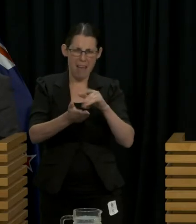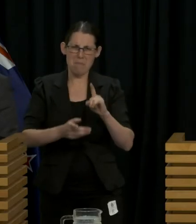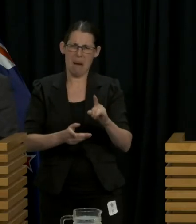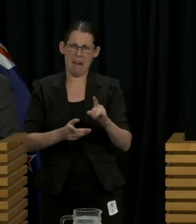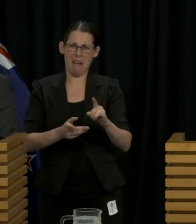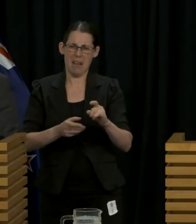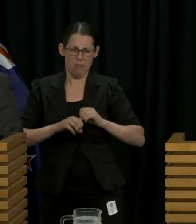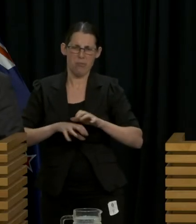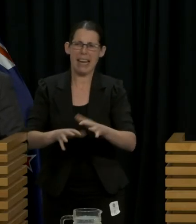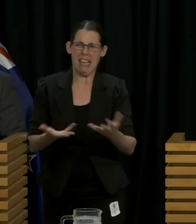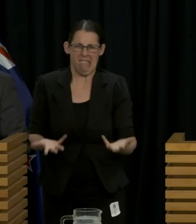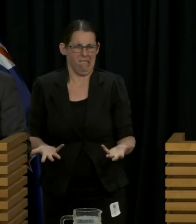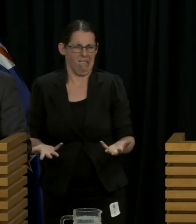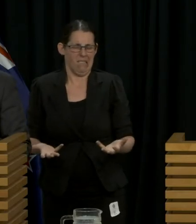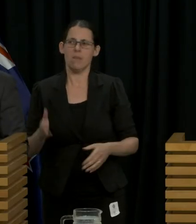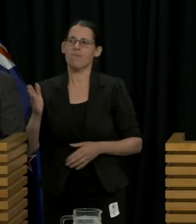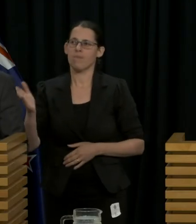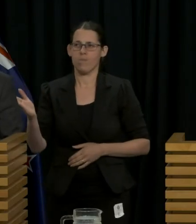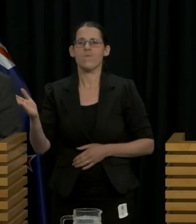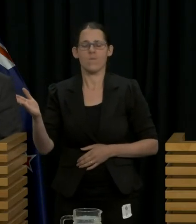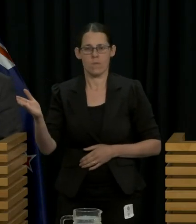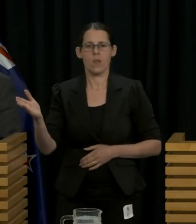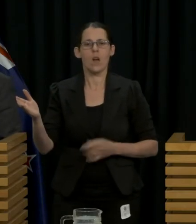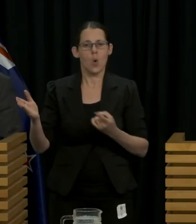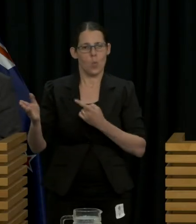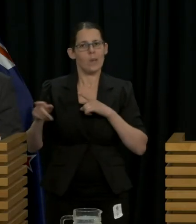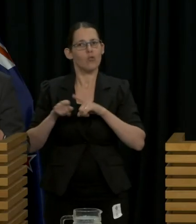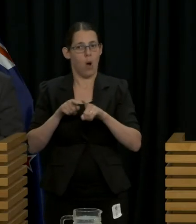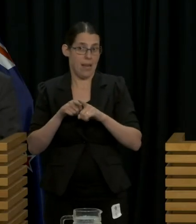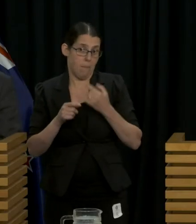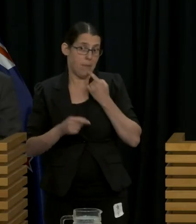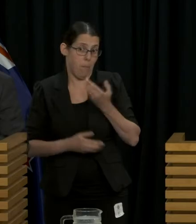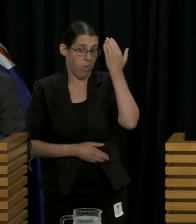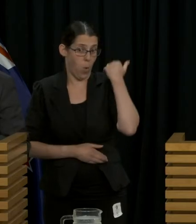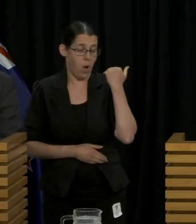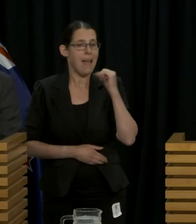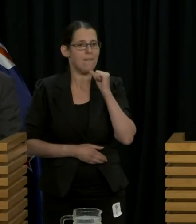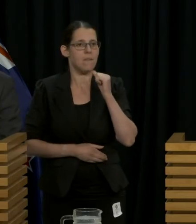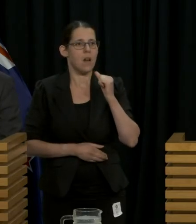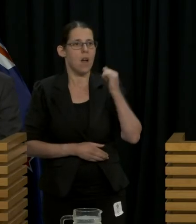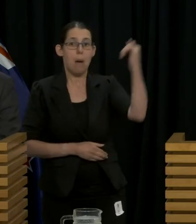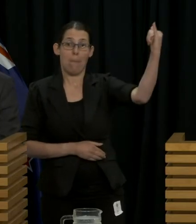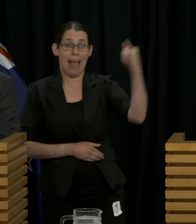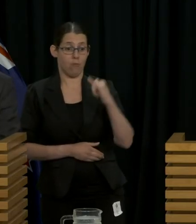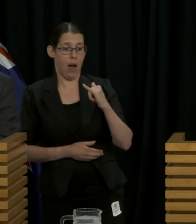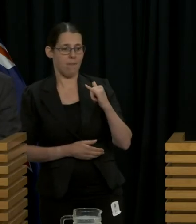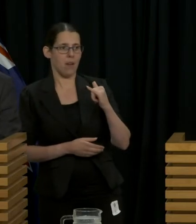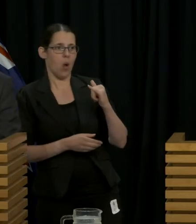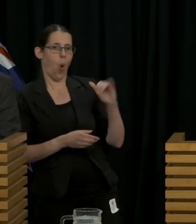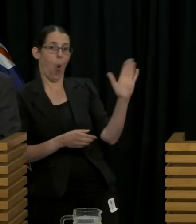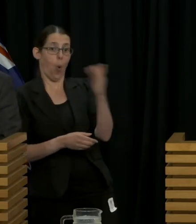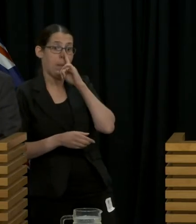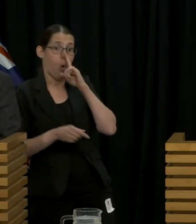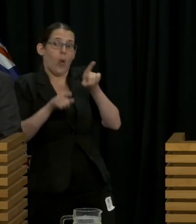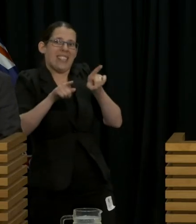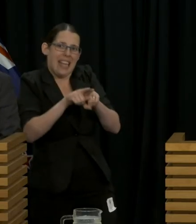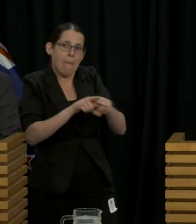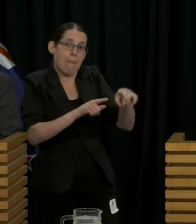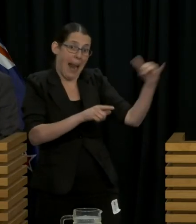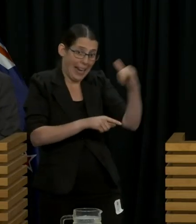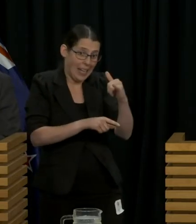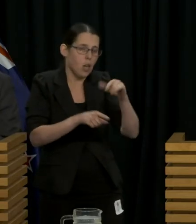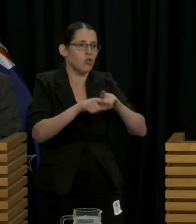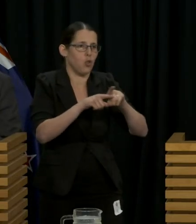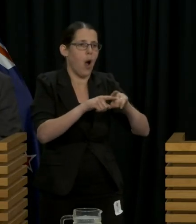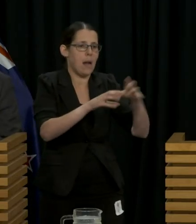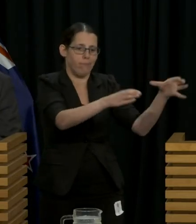room allocation. We do try and keep, as I indicated, cohorts together. So a plane comes in, we try and keep them at the same facility if we can. One of the things that